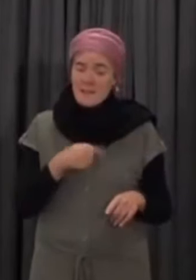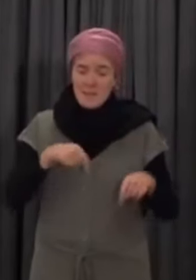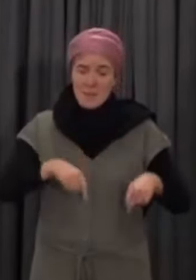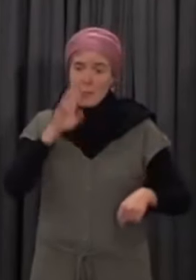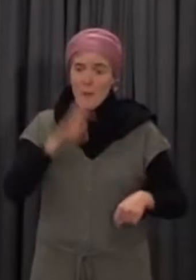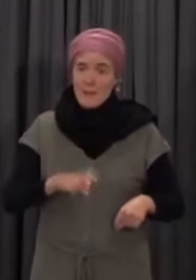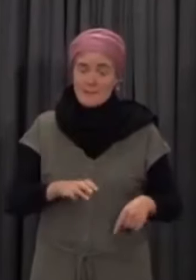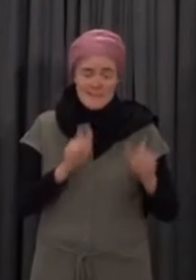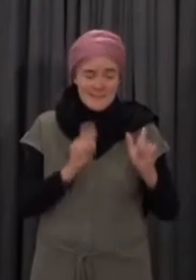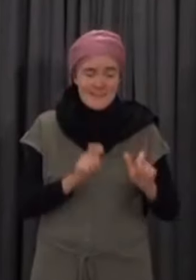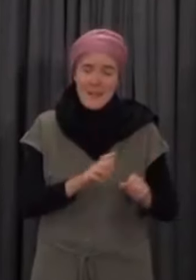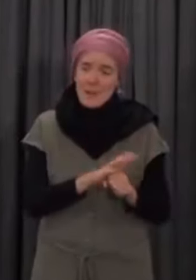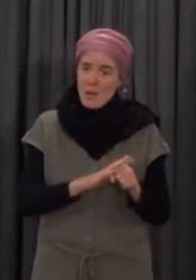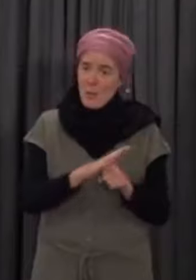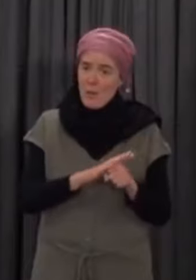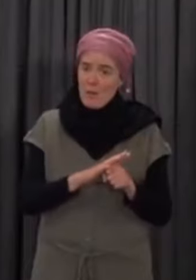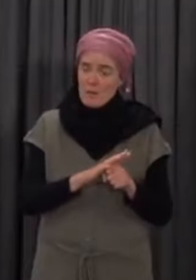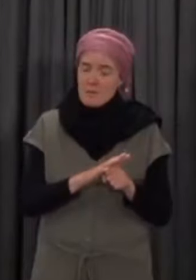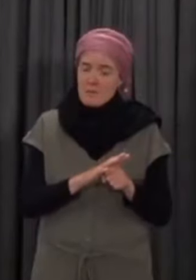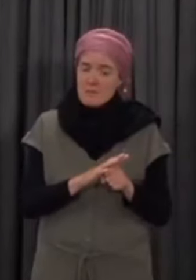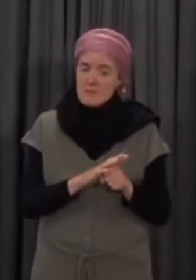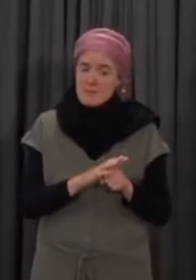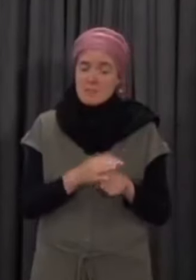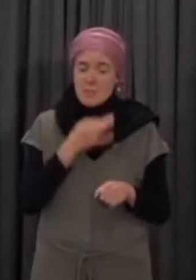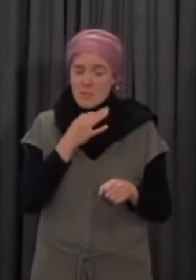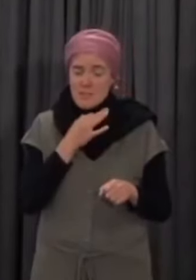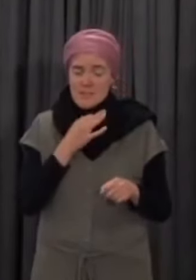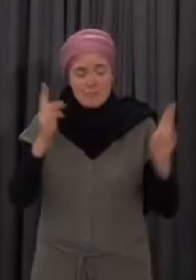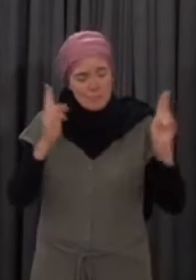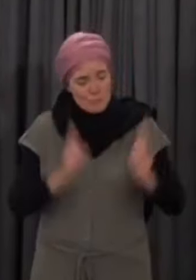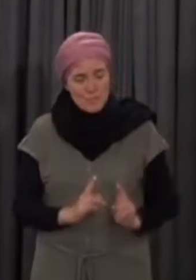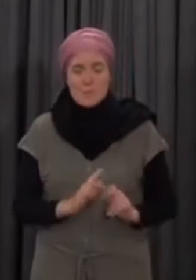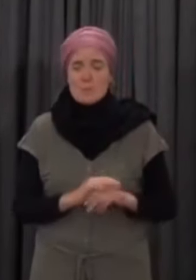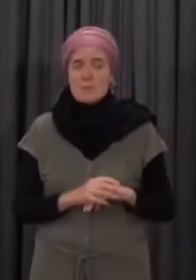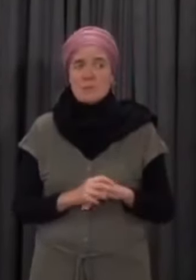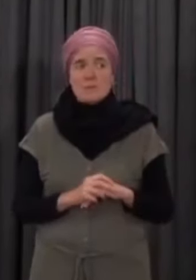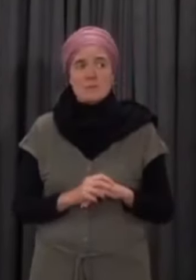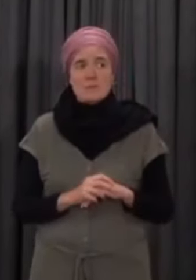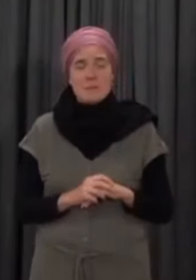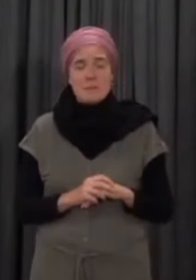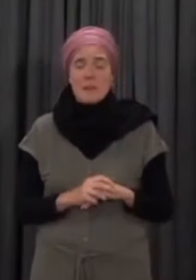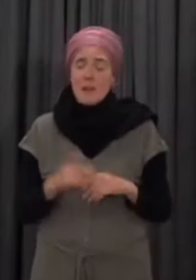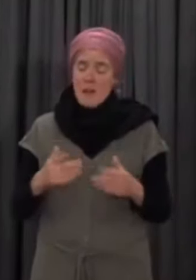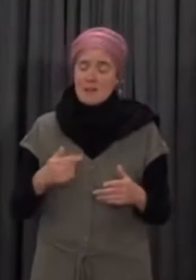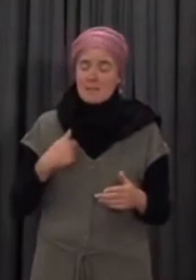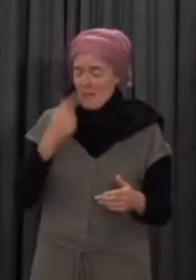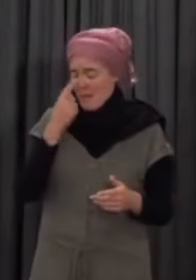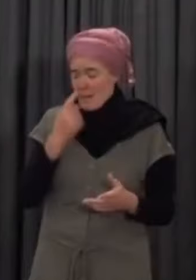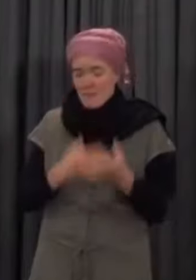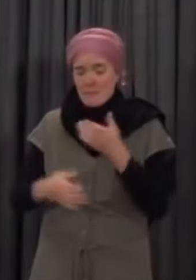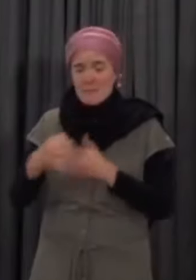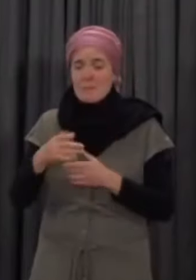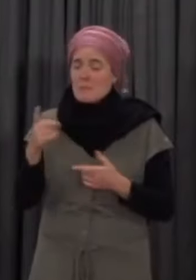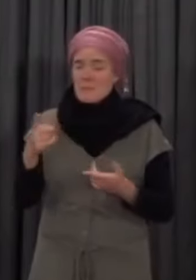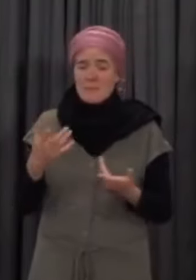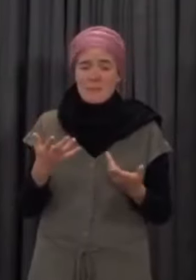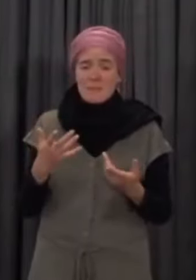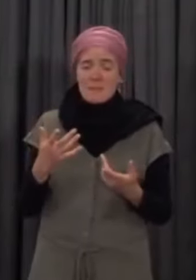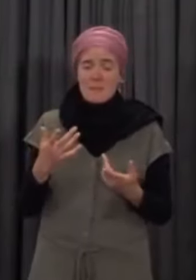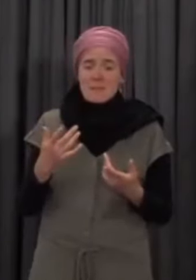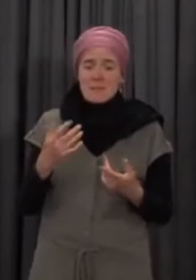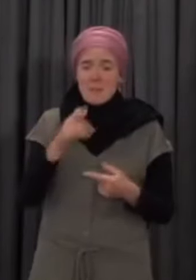reduces the risk. And I've got huge sympathy with people who have relations across the border, and you